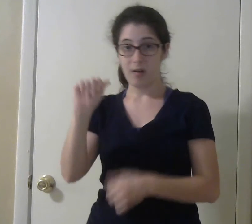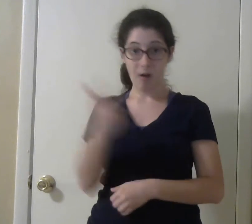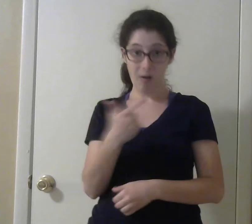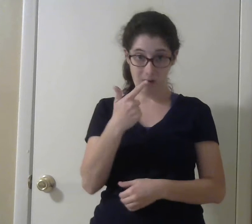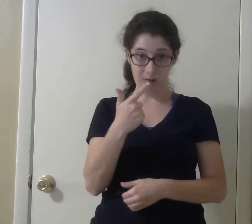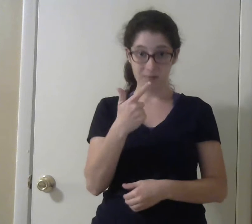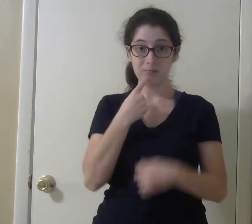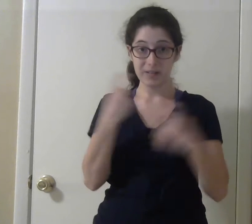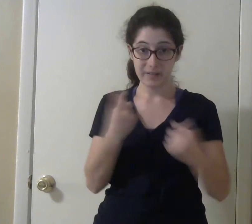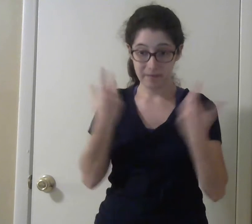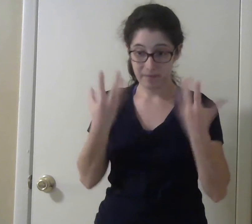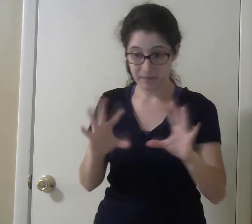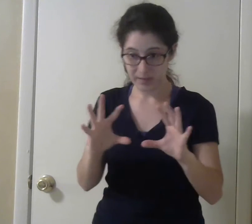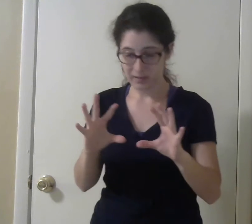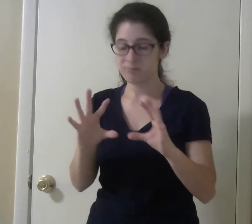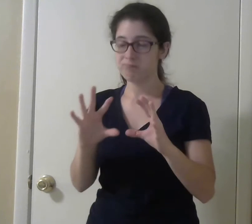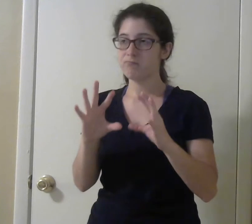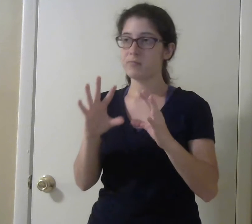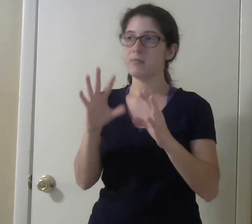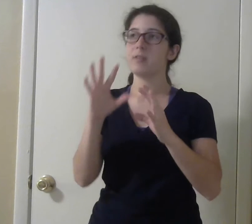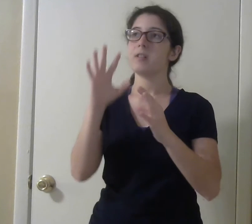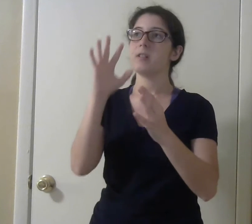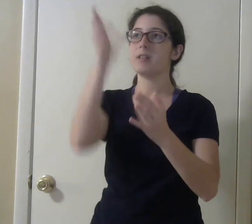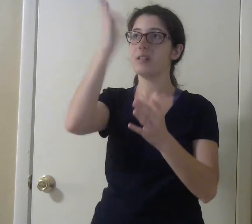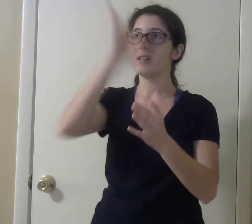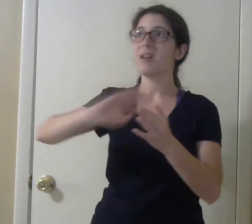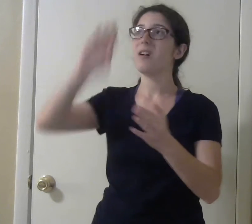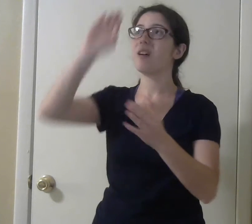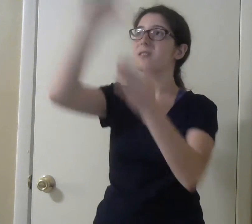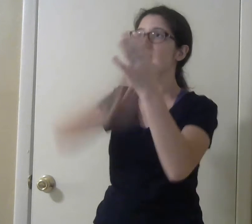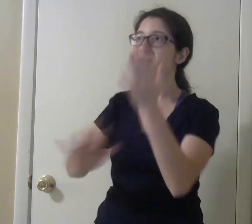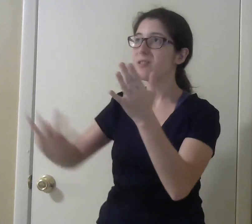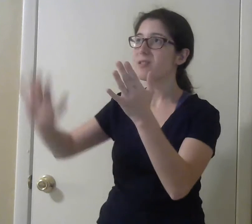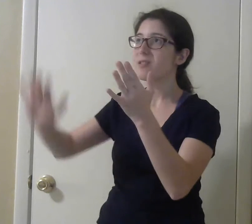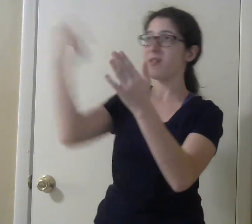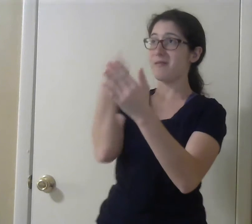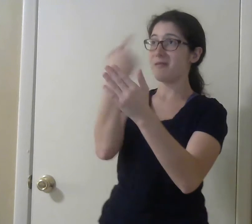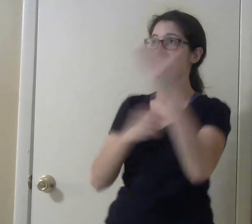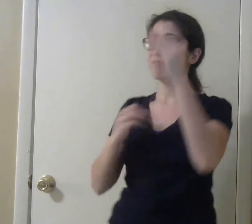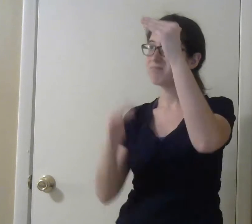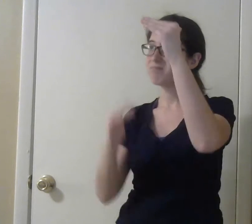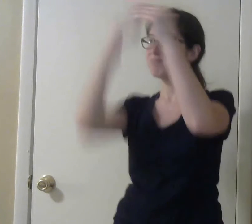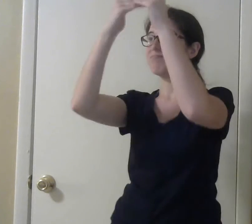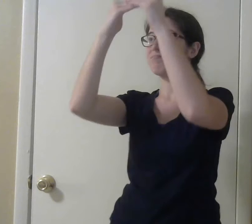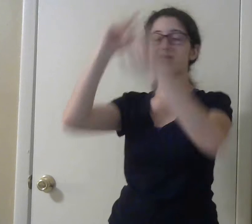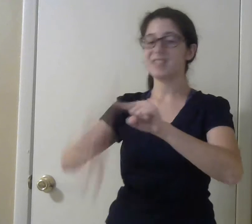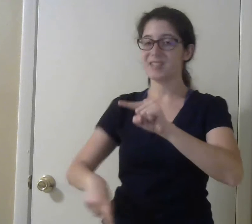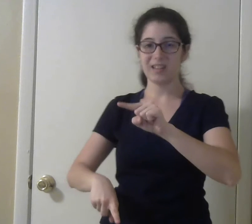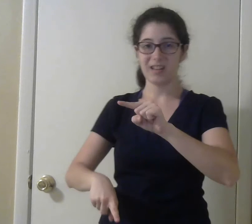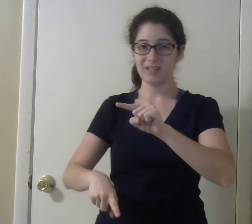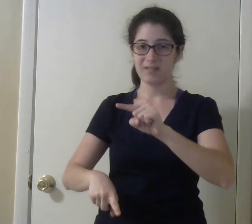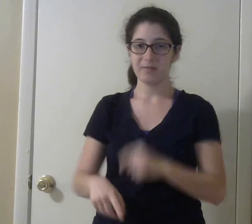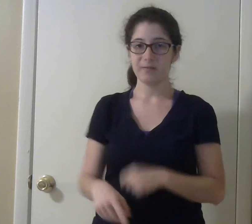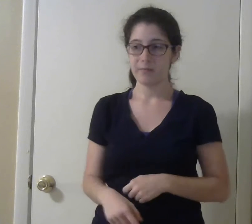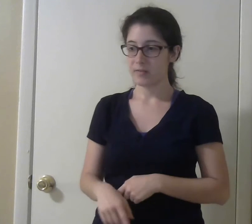sinning is falling short of the glory of God, it seems. What does that mean? What does fall short of the glory mean? And the